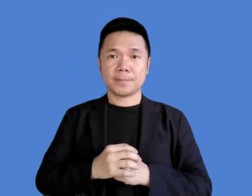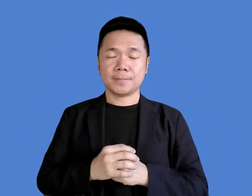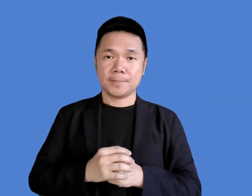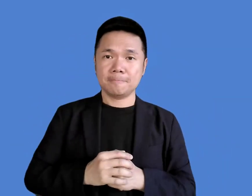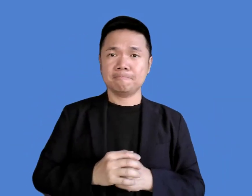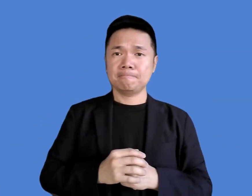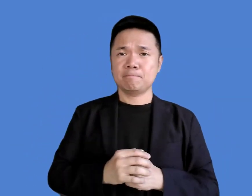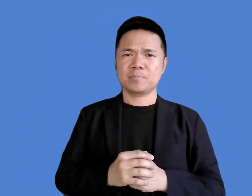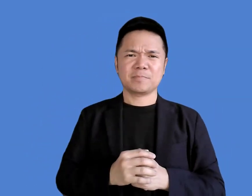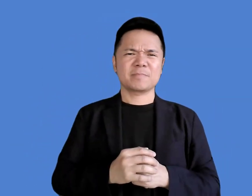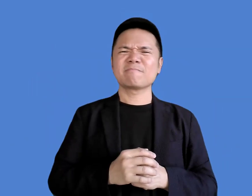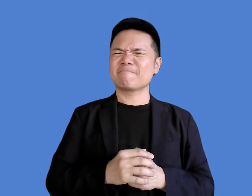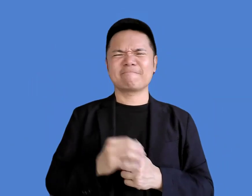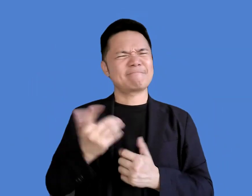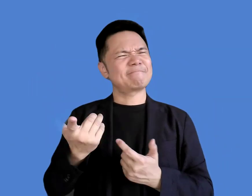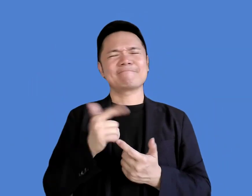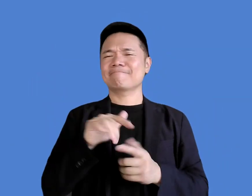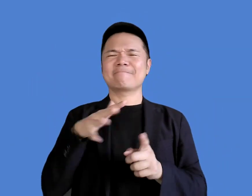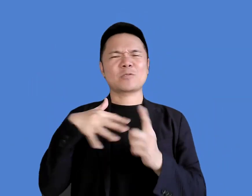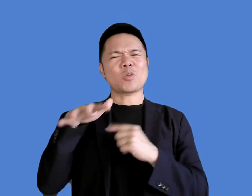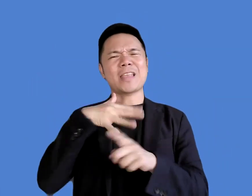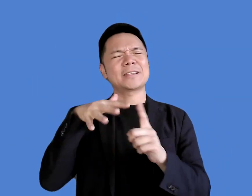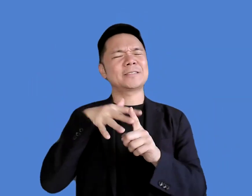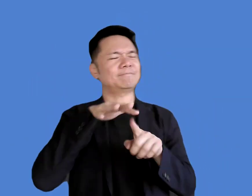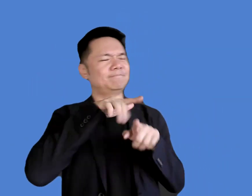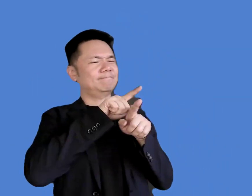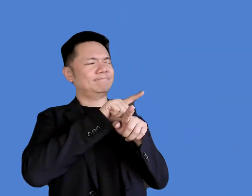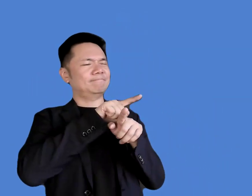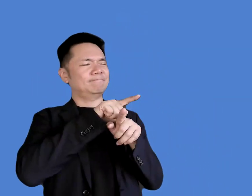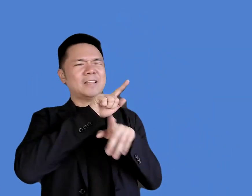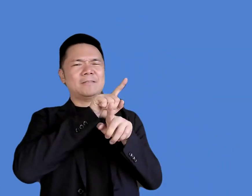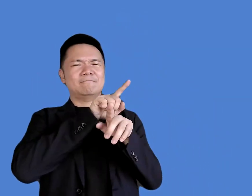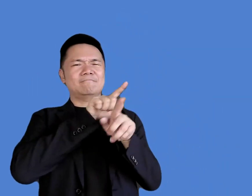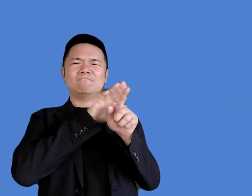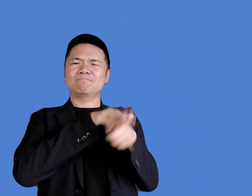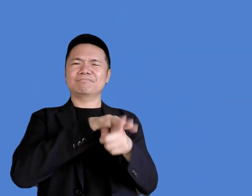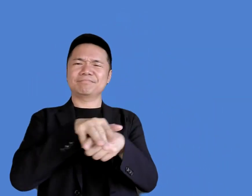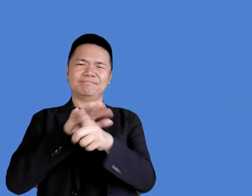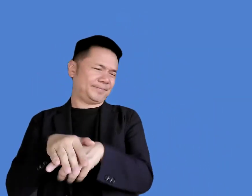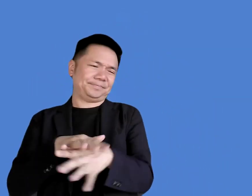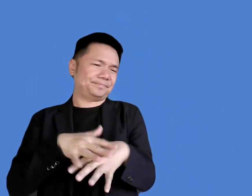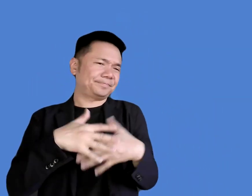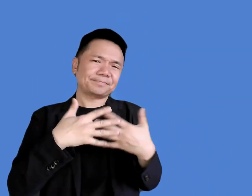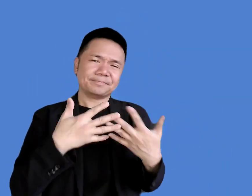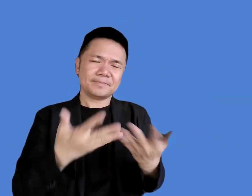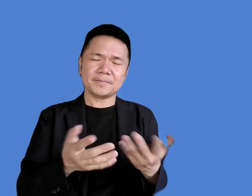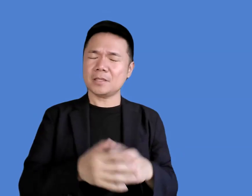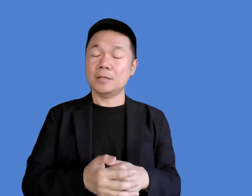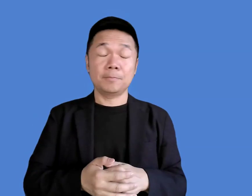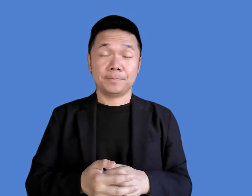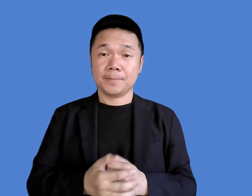against discriminatory social norms, other structural barriers, and in some places and